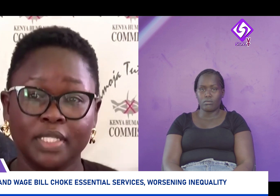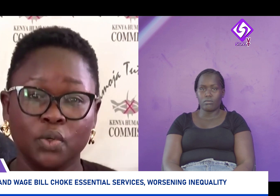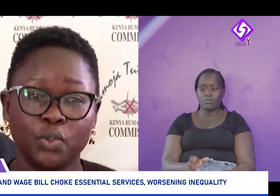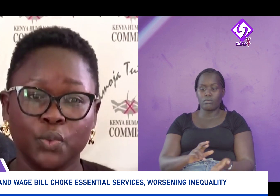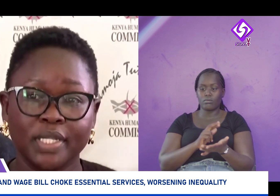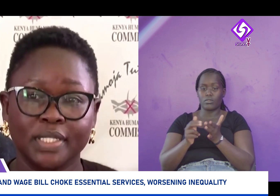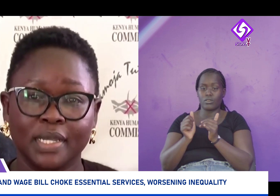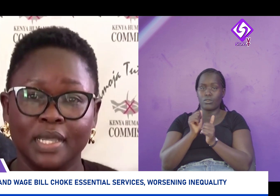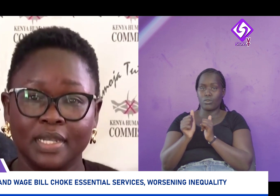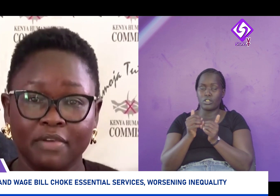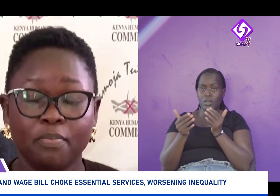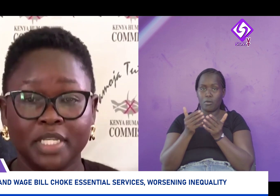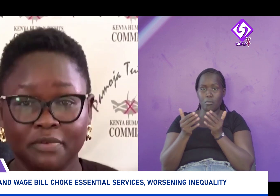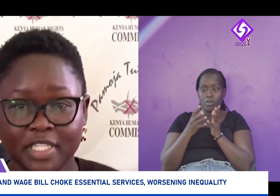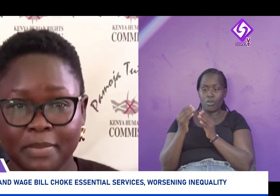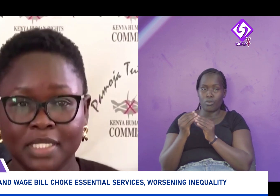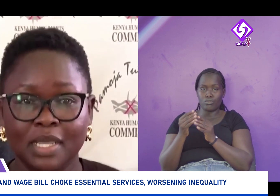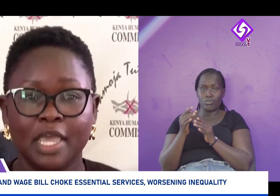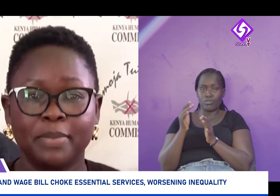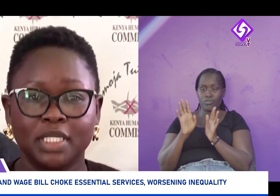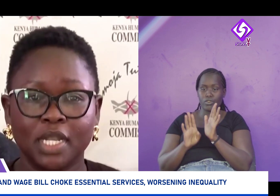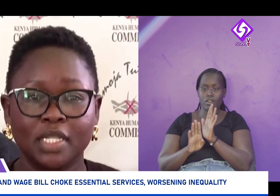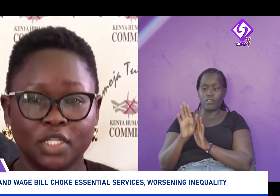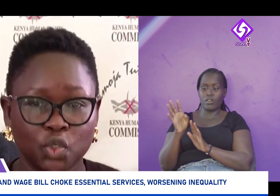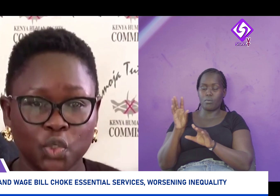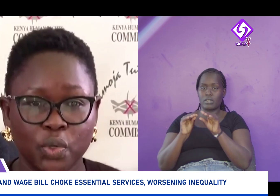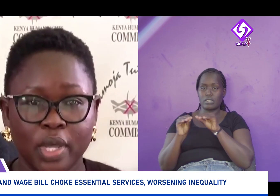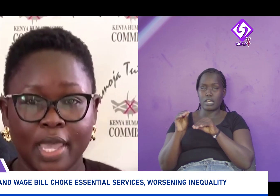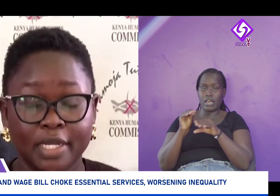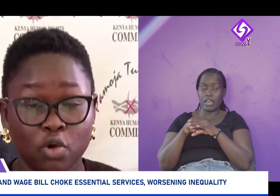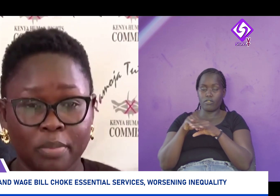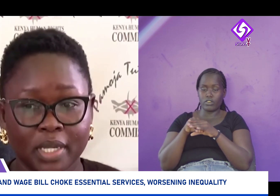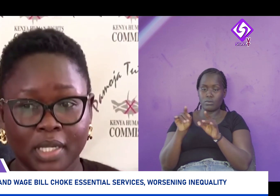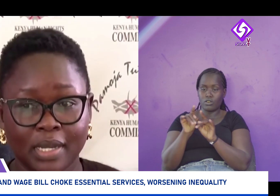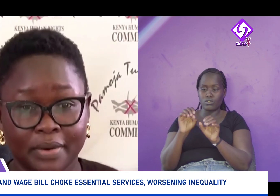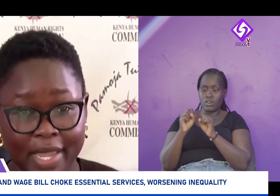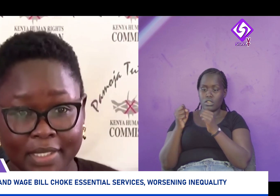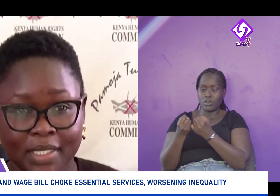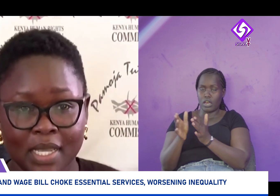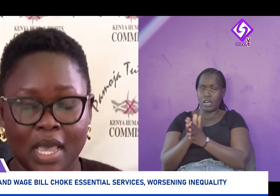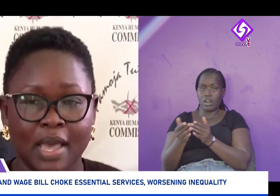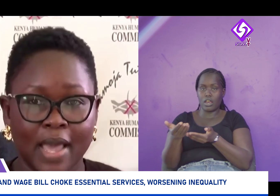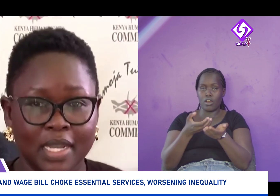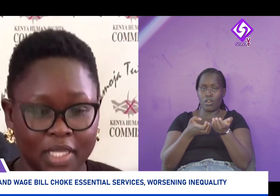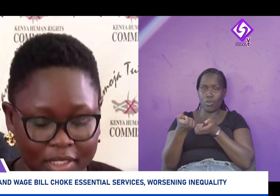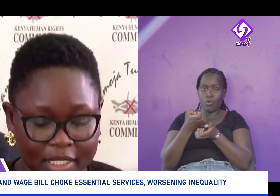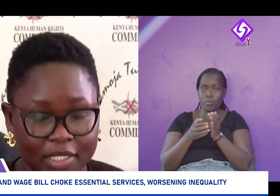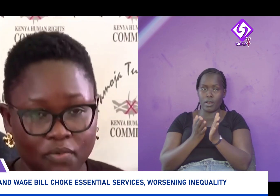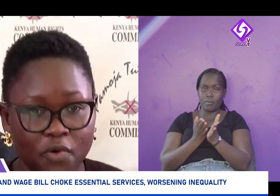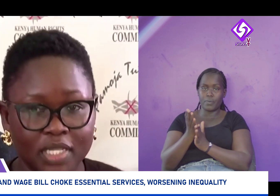otherwise gone towards development investment, and particularly the social and economic rights under the sectors of focus